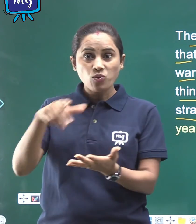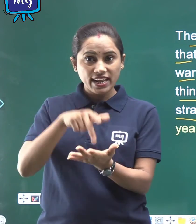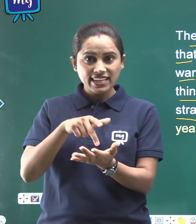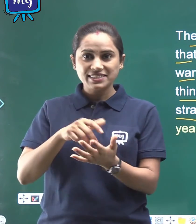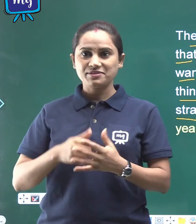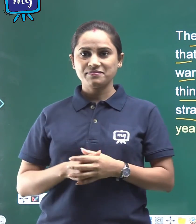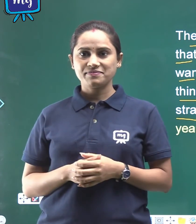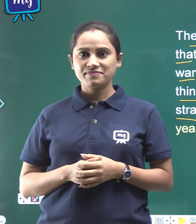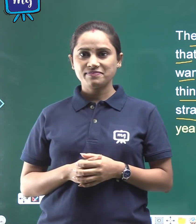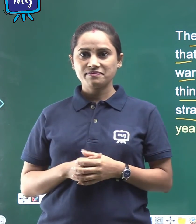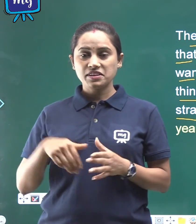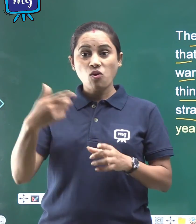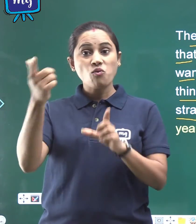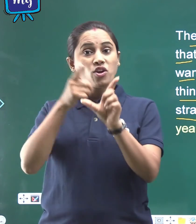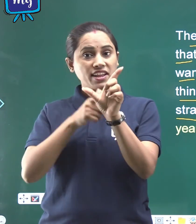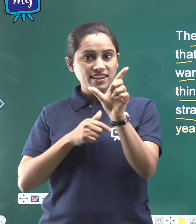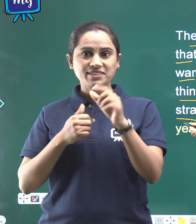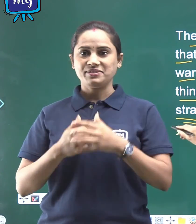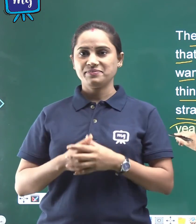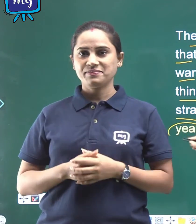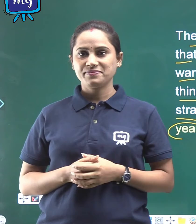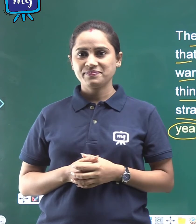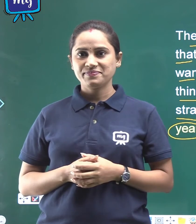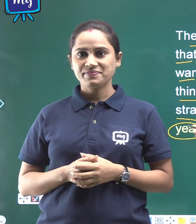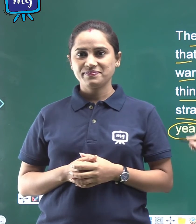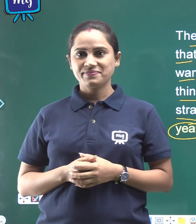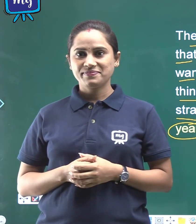surroundings for years.